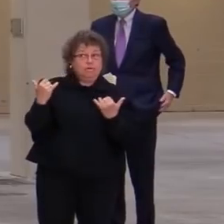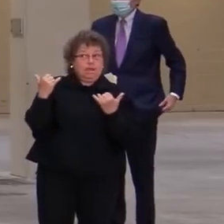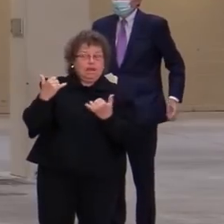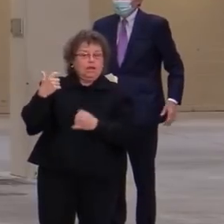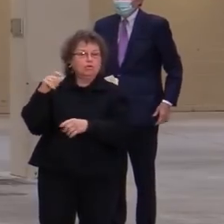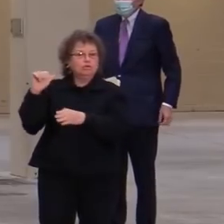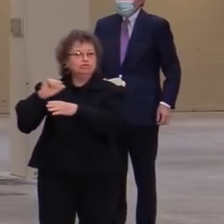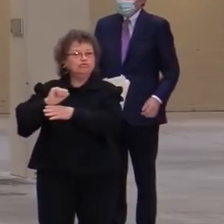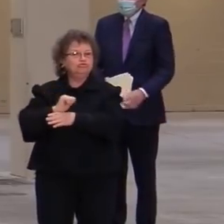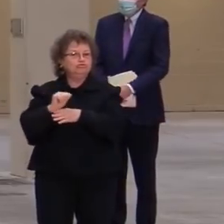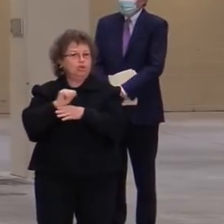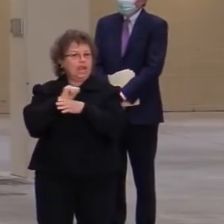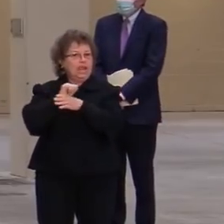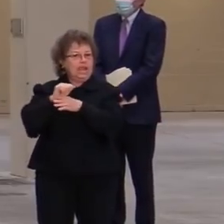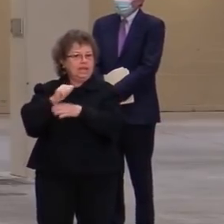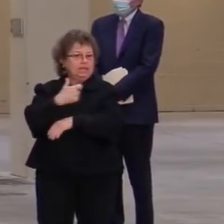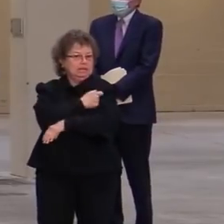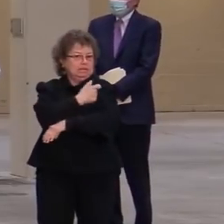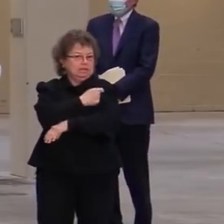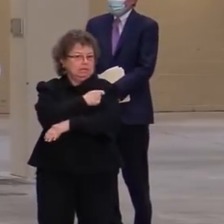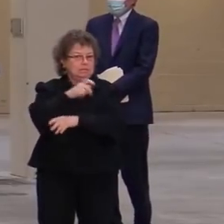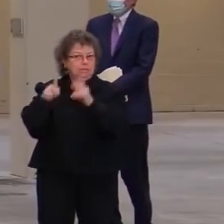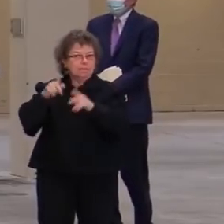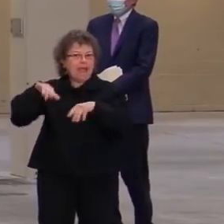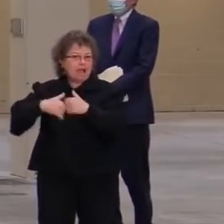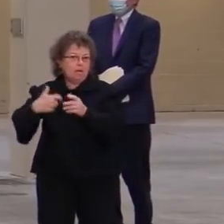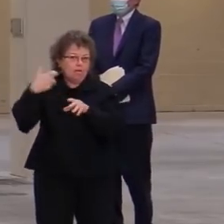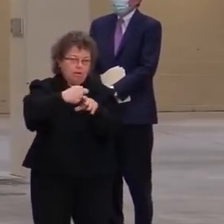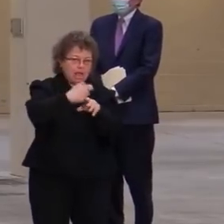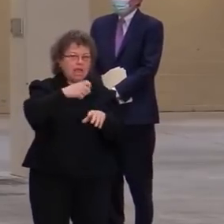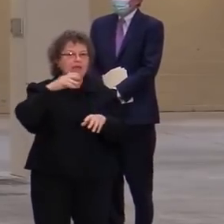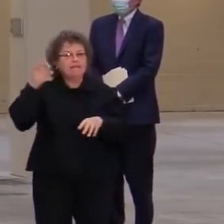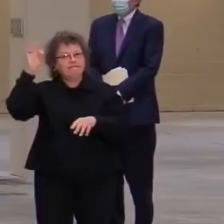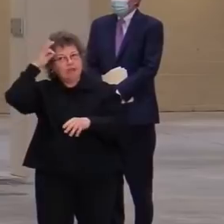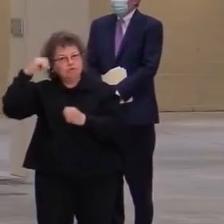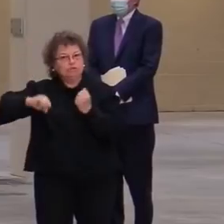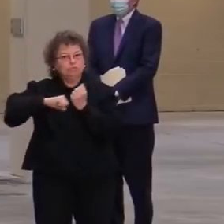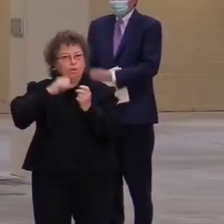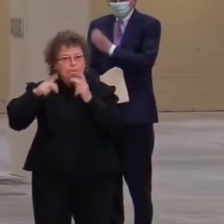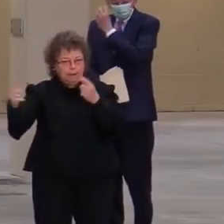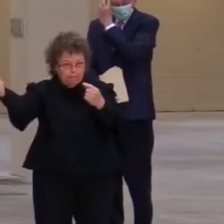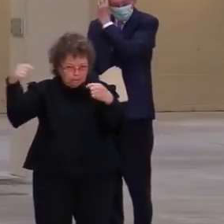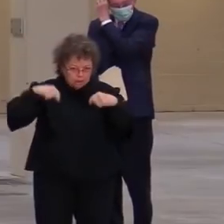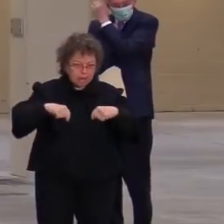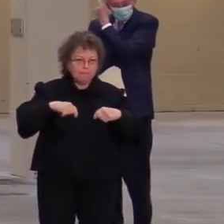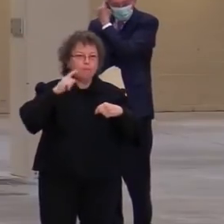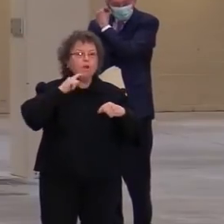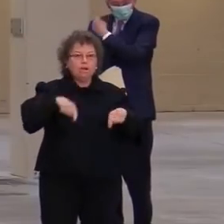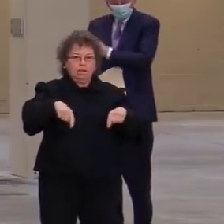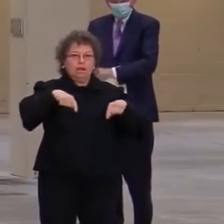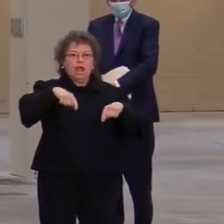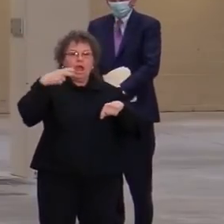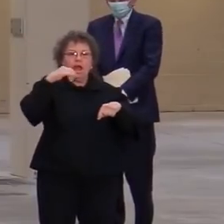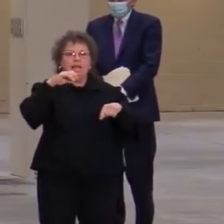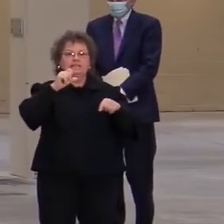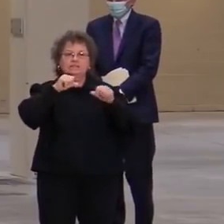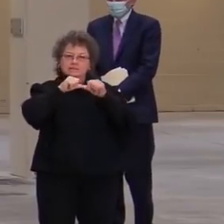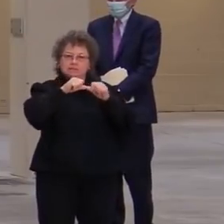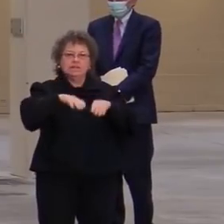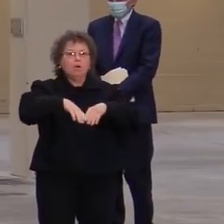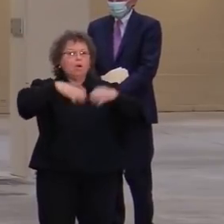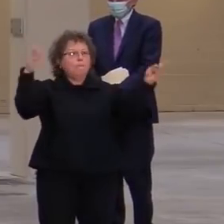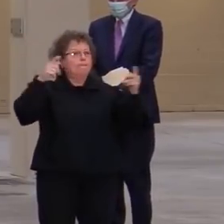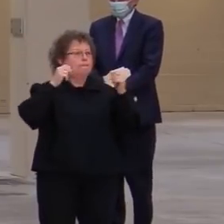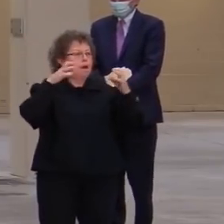the federal personnel who've come on board to support the program. And this site will continue to be open to the public. And as with all mass